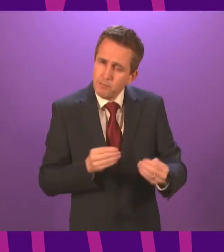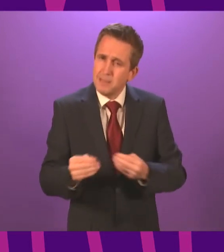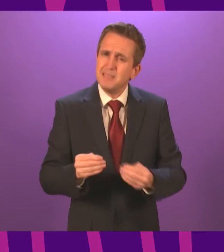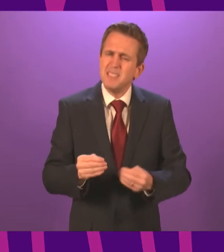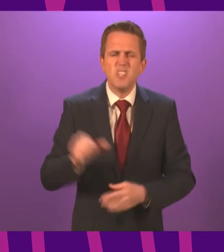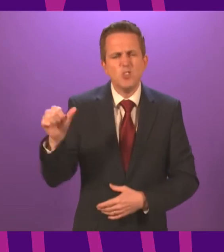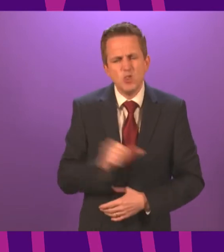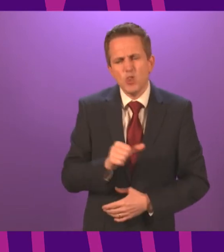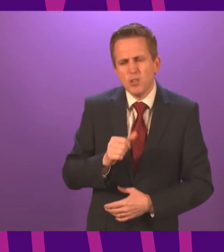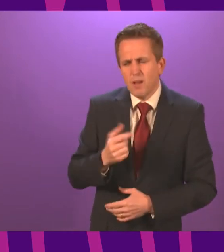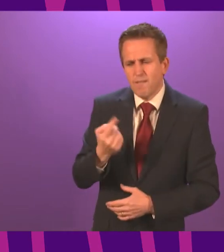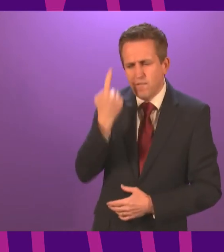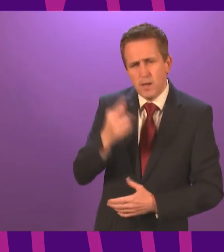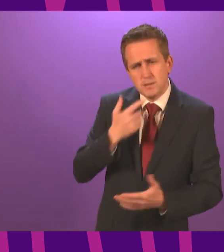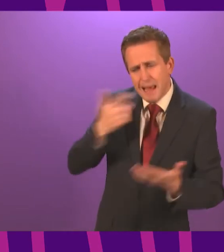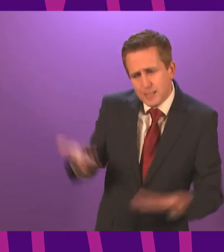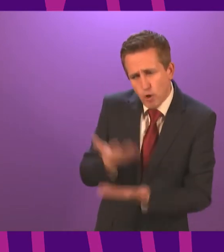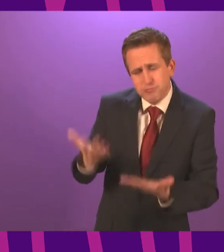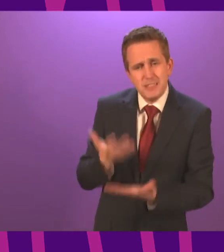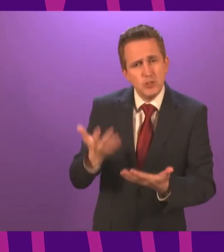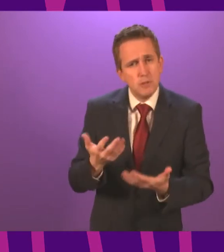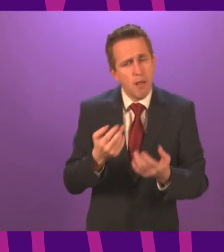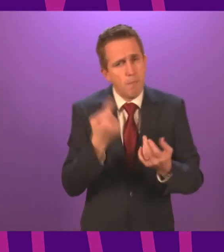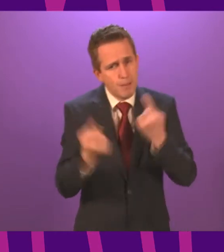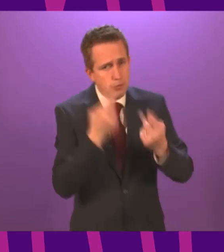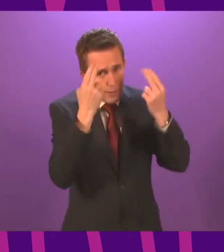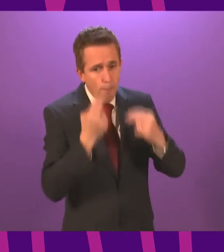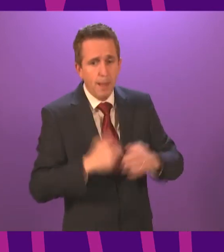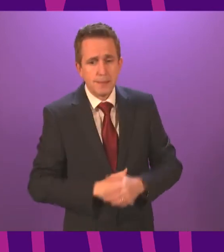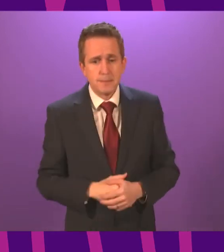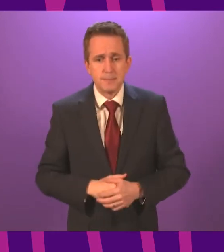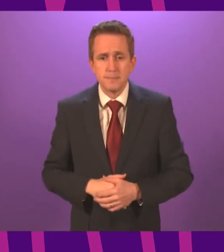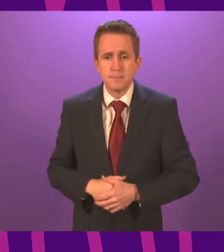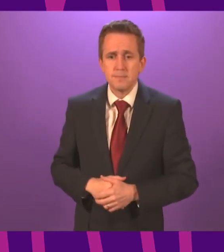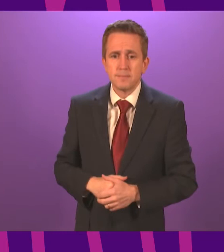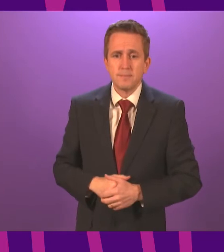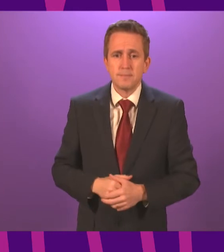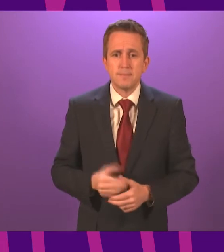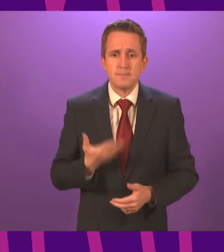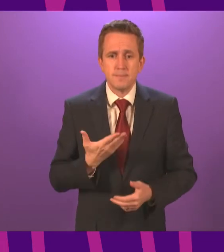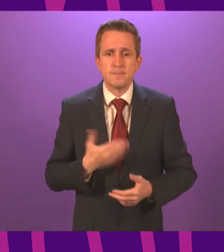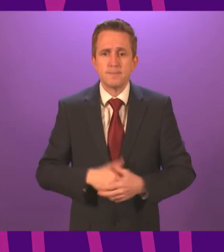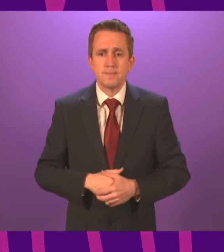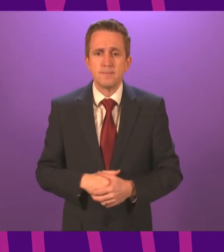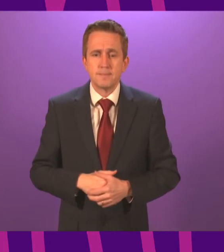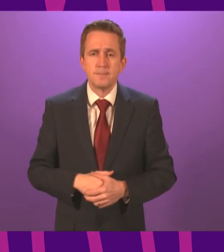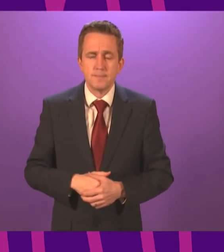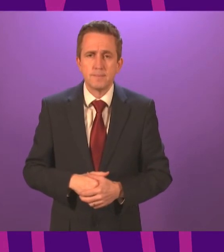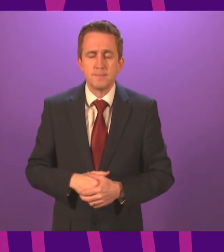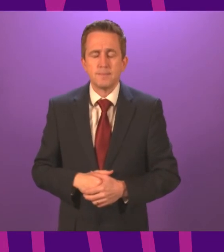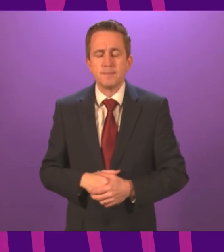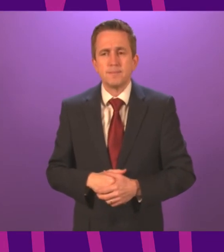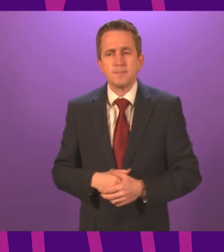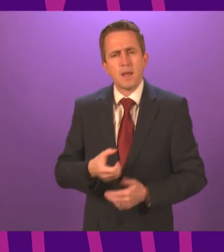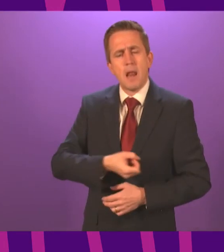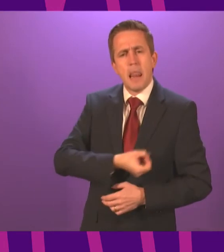encouraging compliance first and foremost. But the... yes, indeed. Liam Smith. I thank Patrick Harvey for taking an intervention,